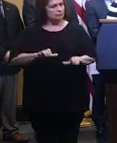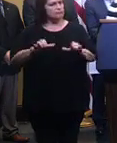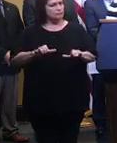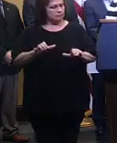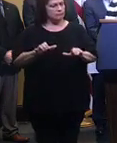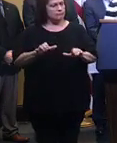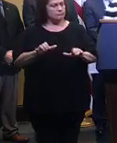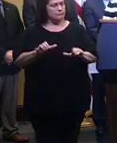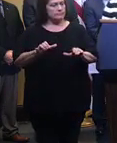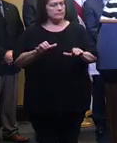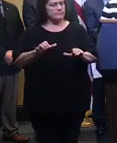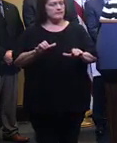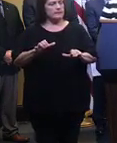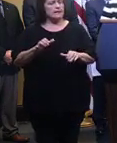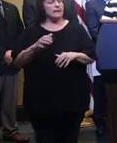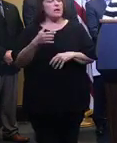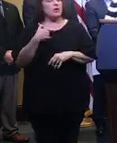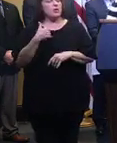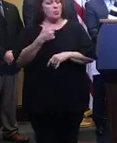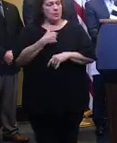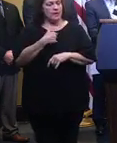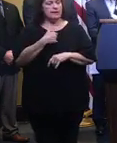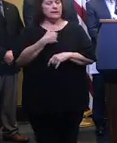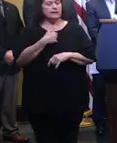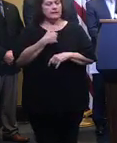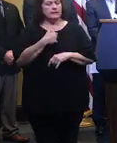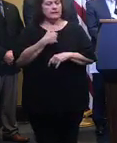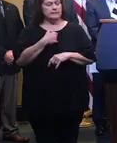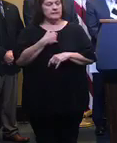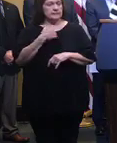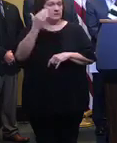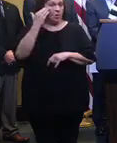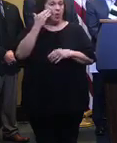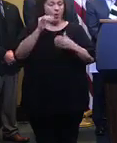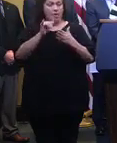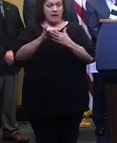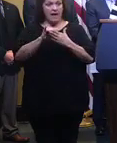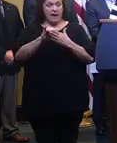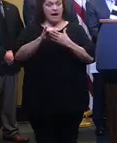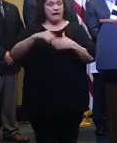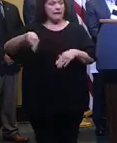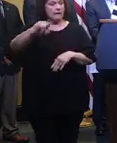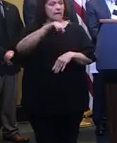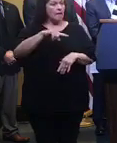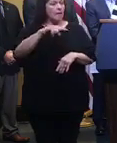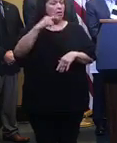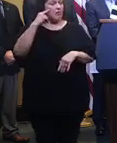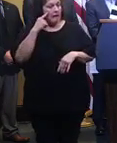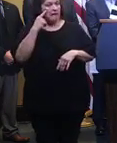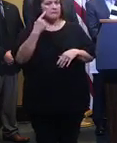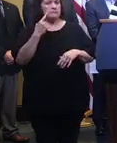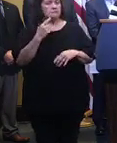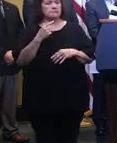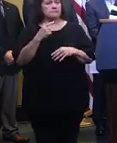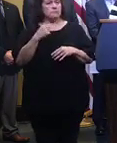People are really trying to find a single bad actor as it relates to our entire drainage system.